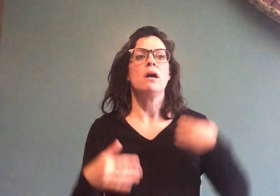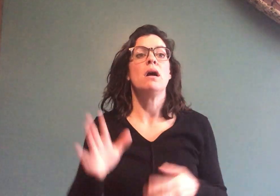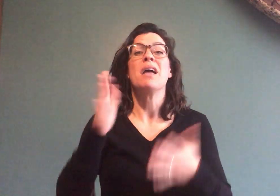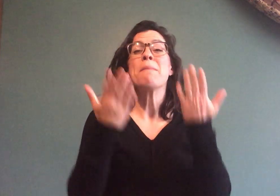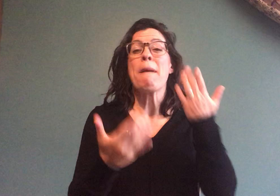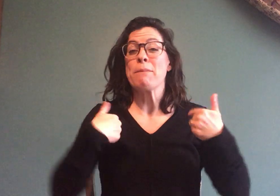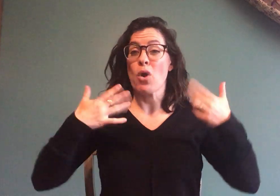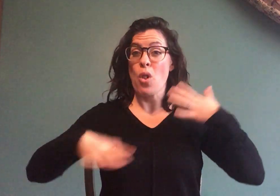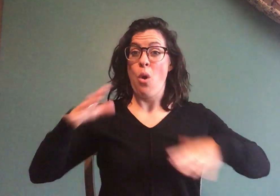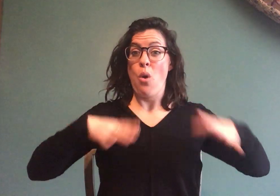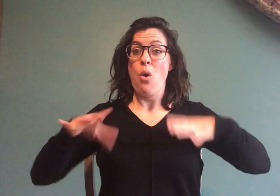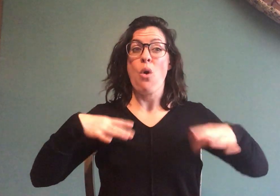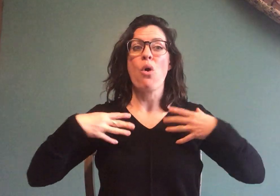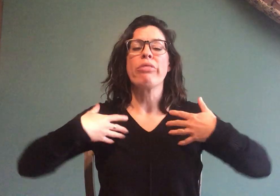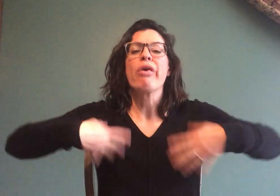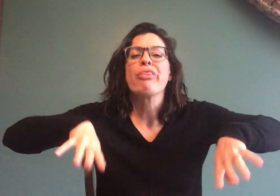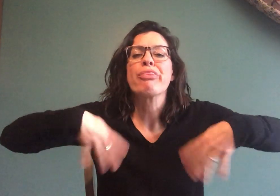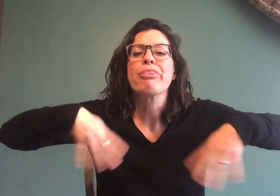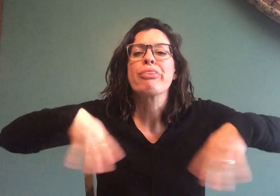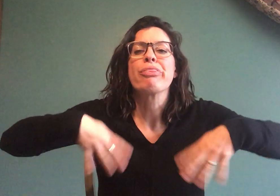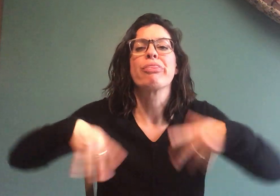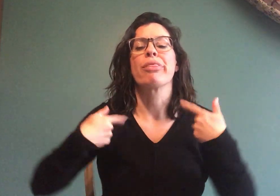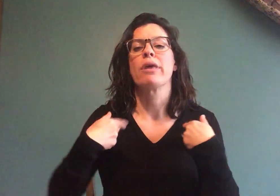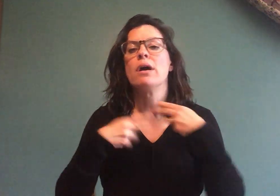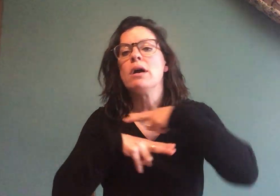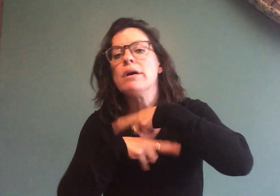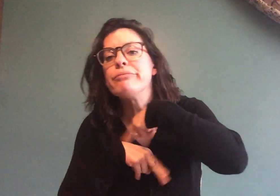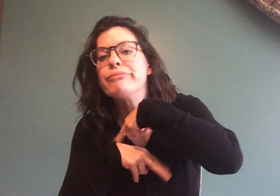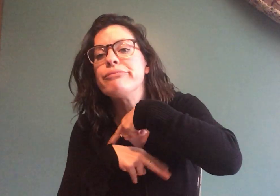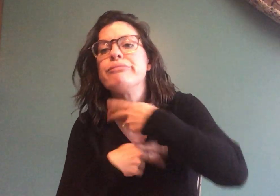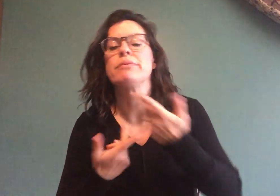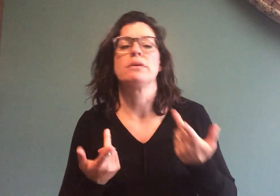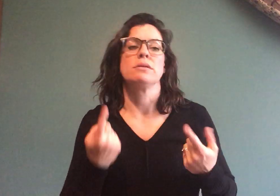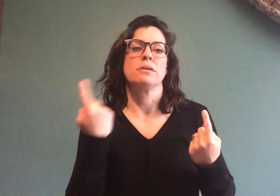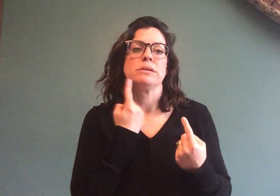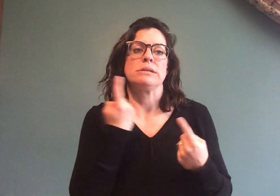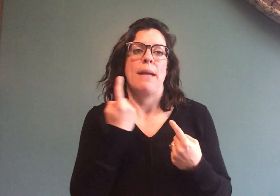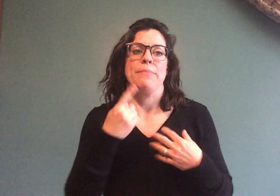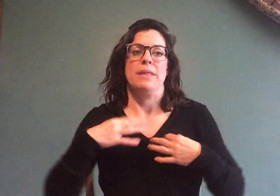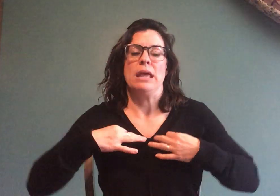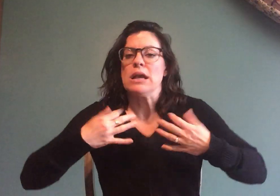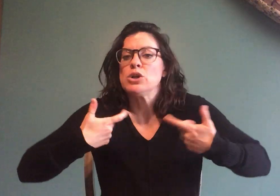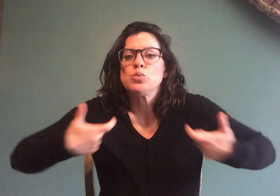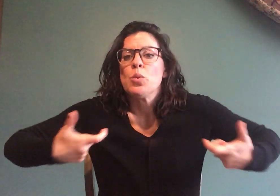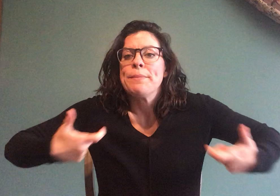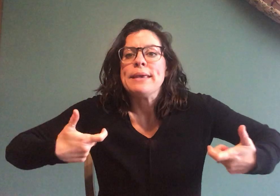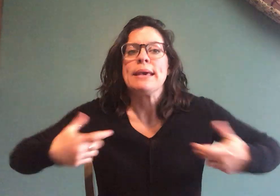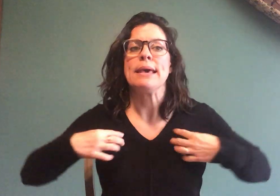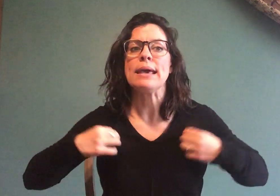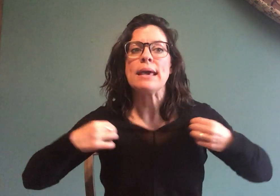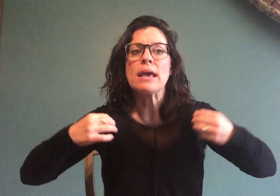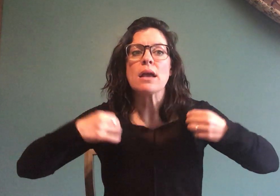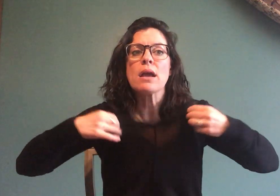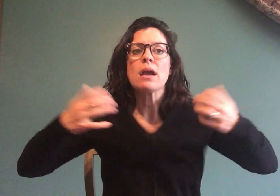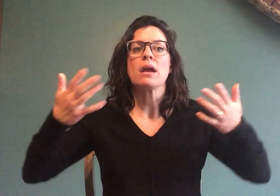Okay, we wear loose clothing. All right. What if a piece of clothing gets caught? It pulls you